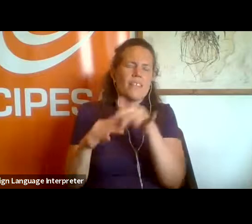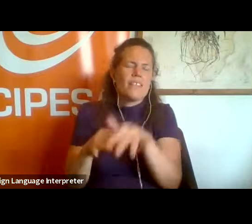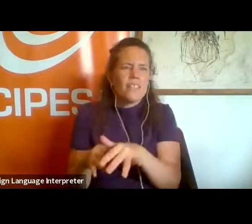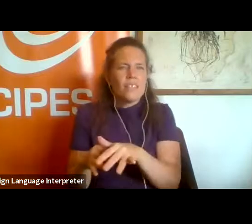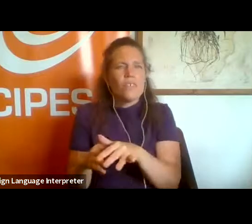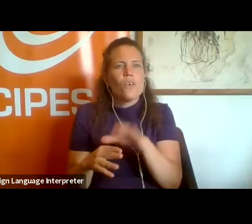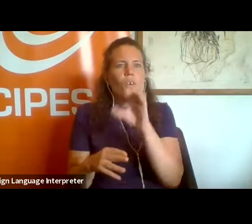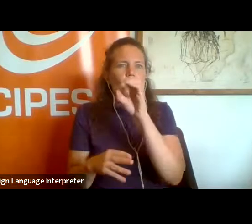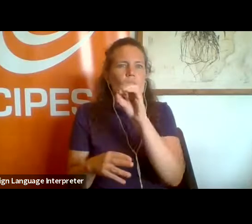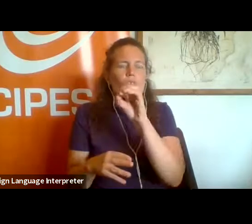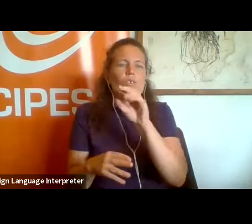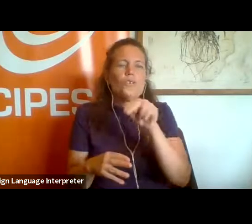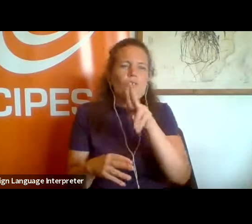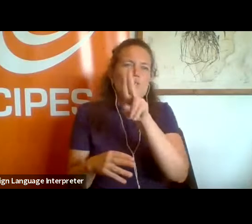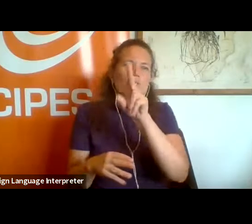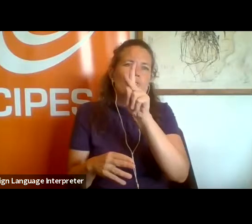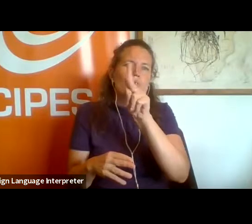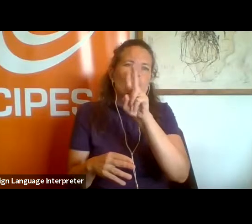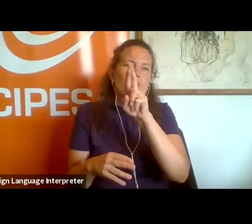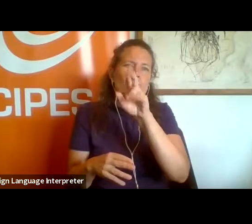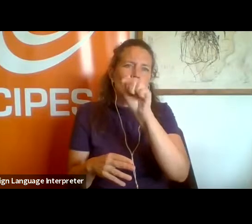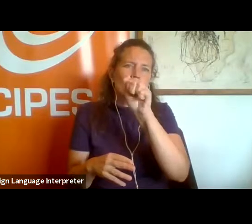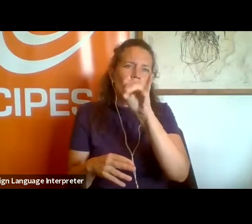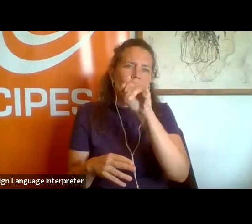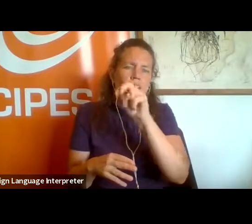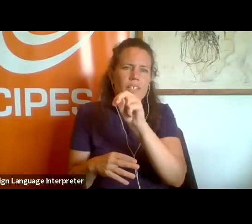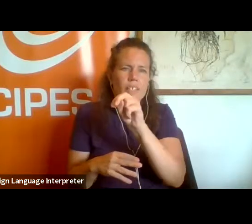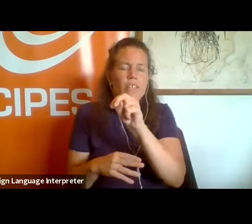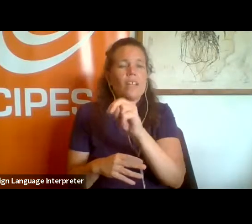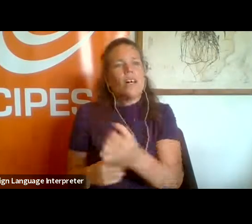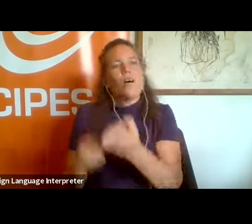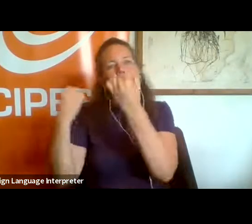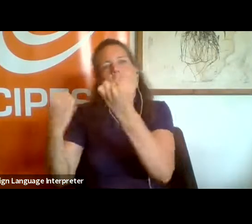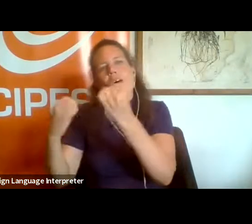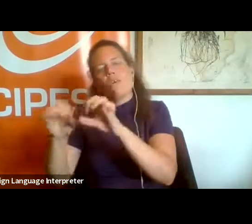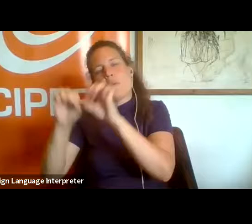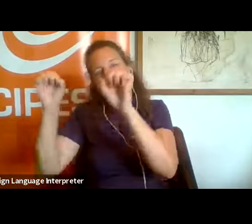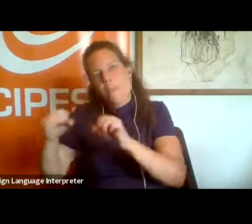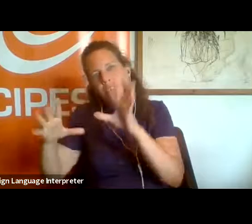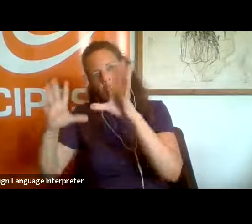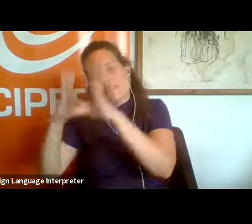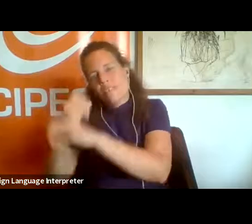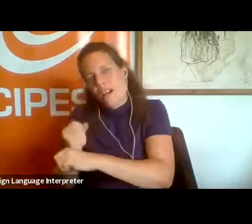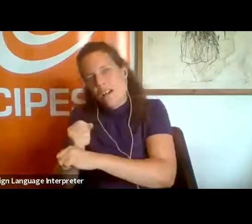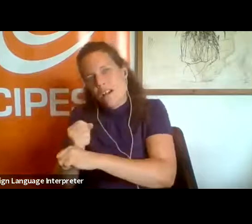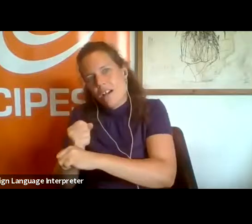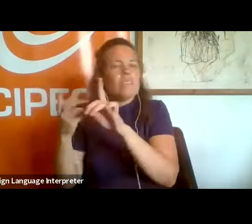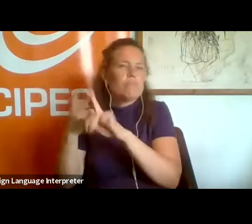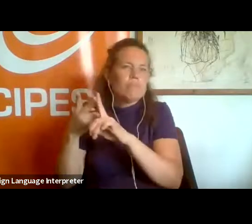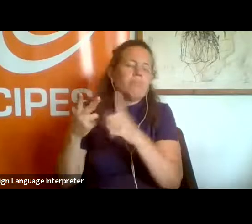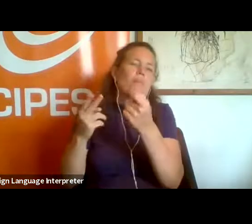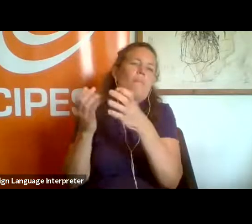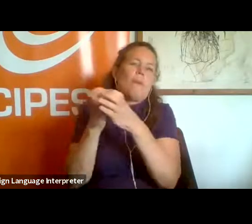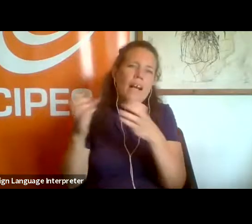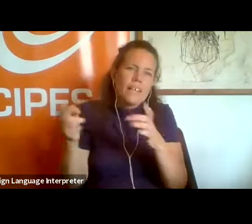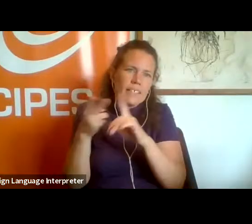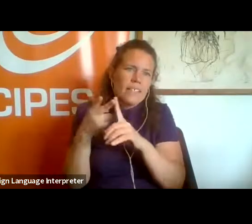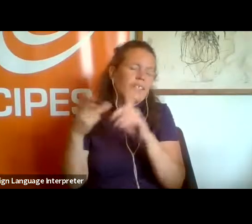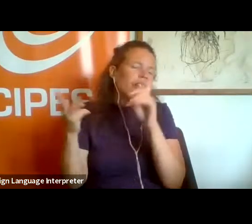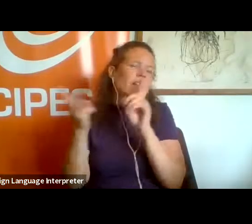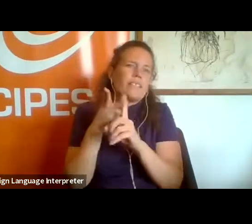took down obviously like a power station, but also ancillary systems and critical infrastructure like banking,